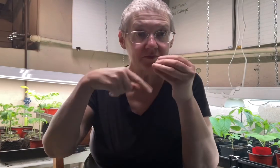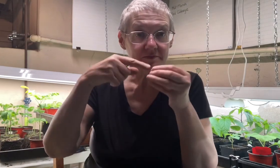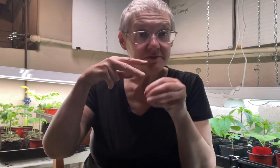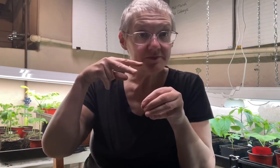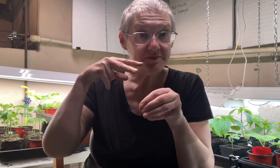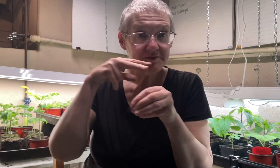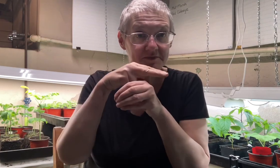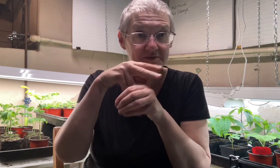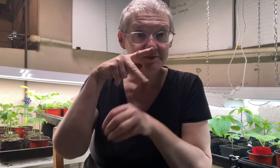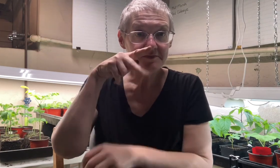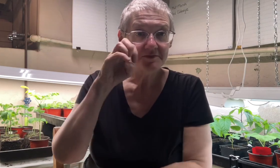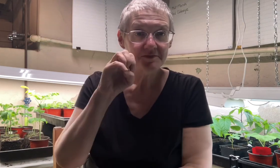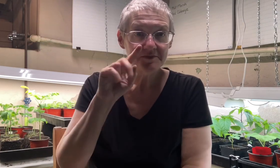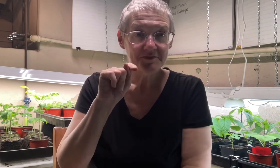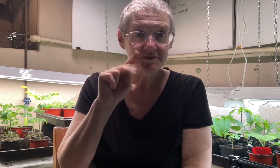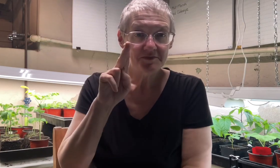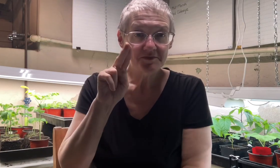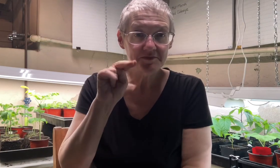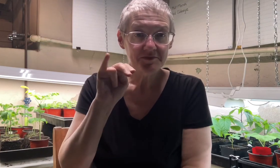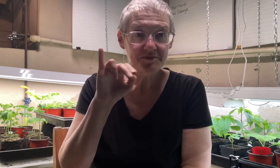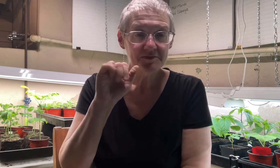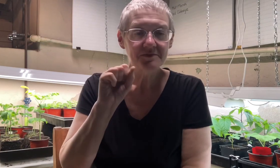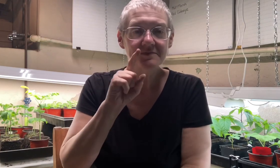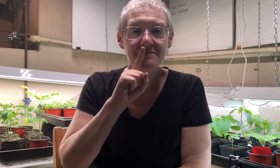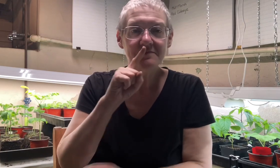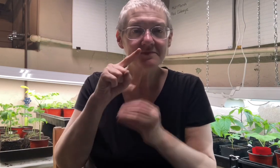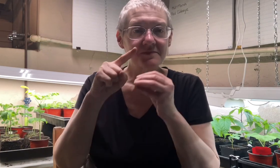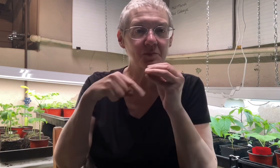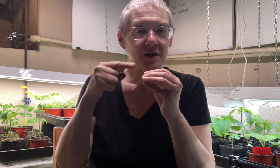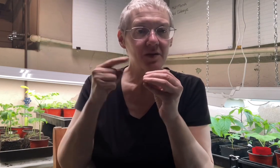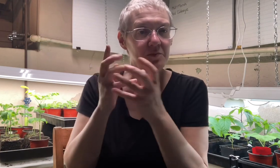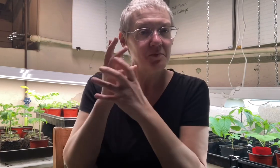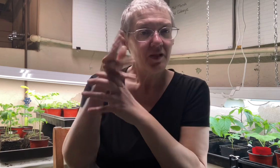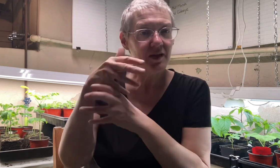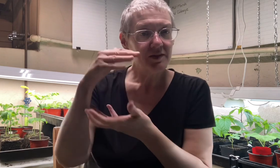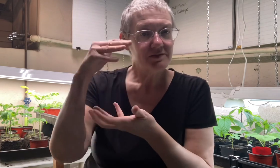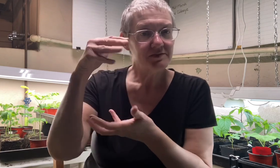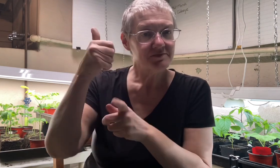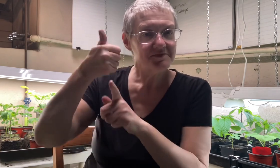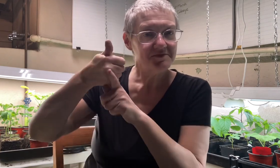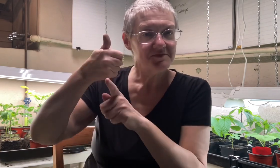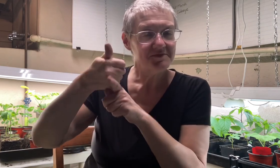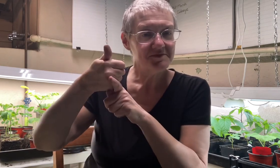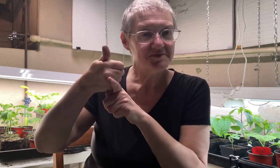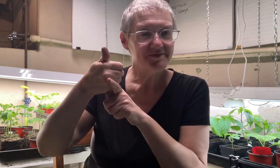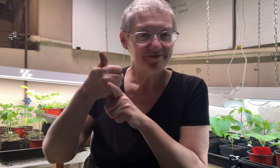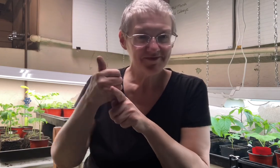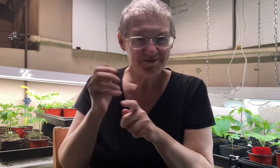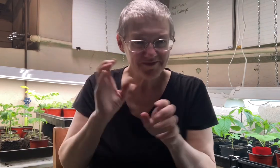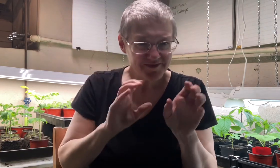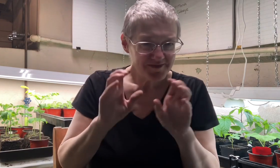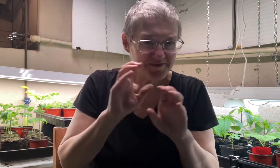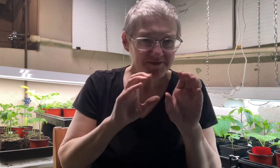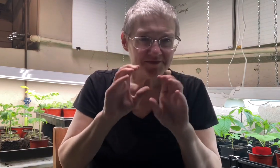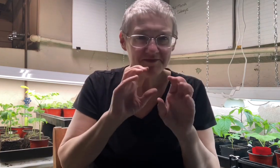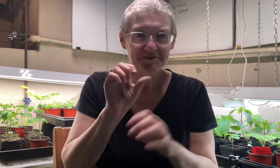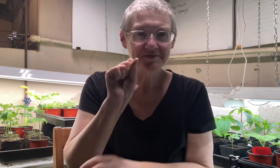Now, most information I found about pruning petunias was about the plants, not the